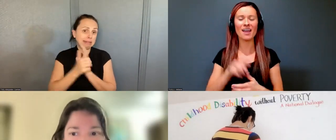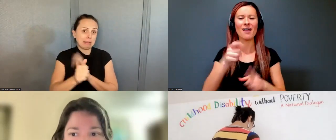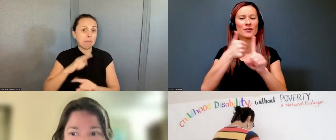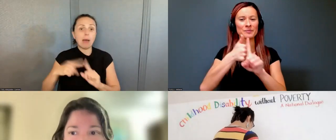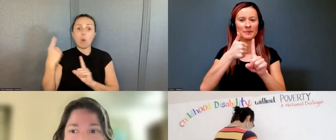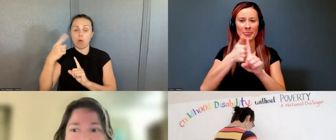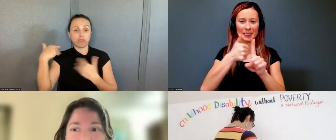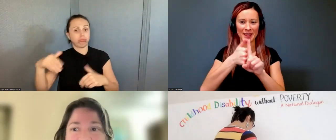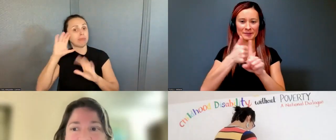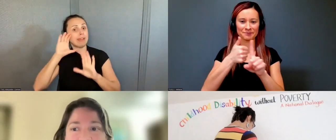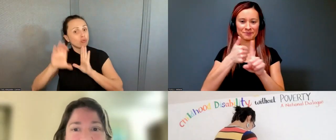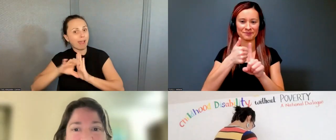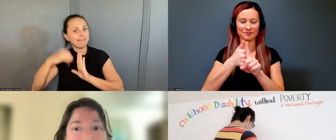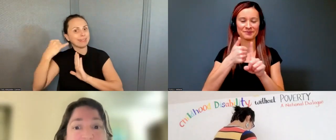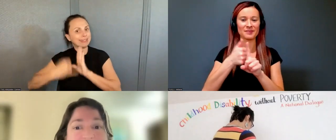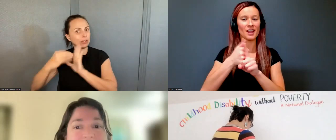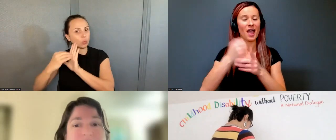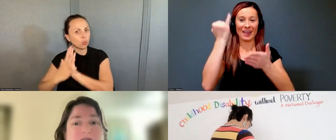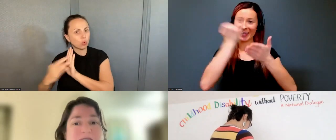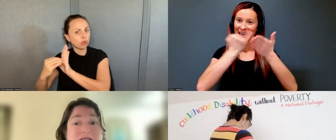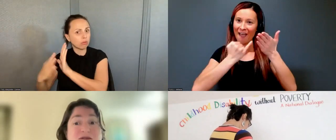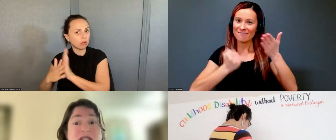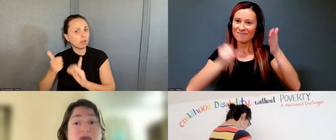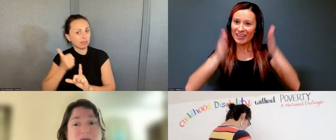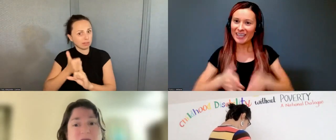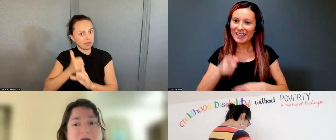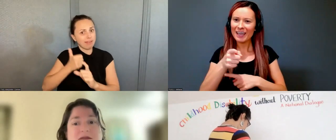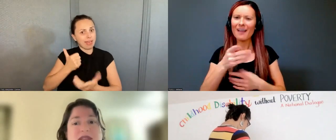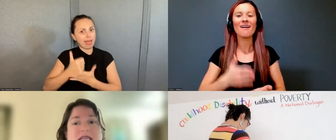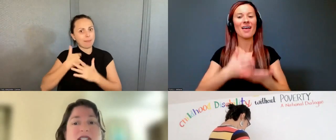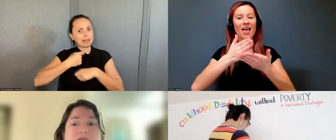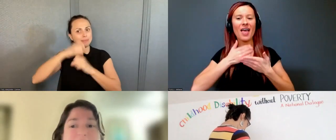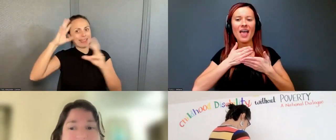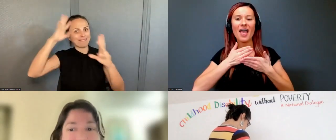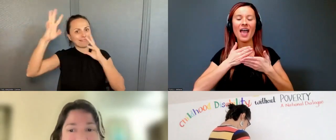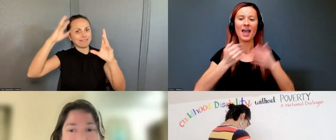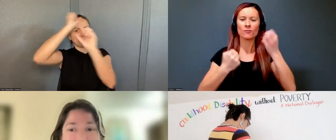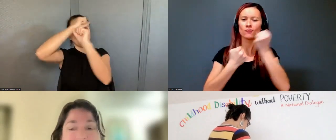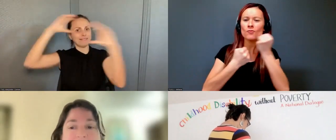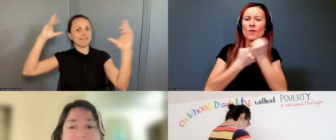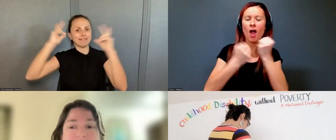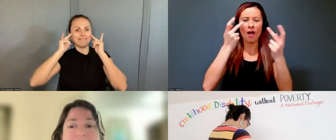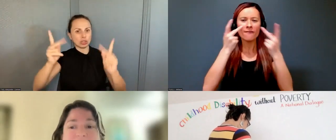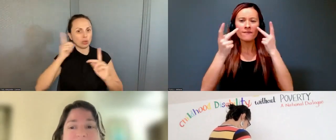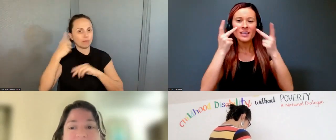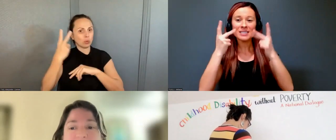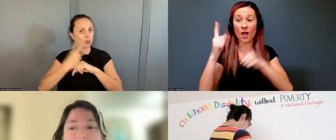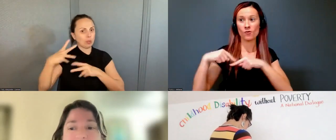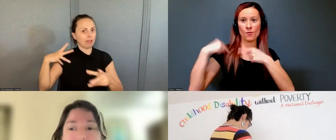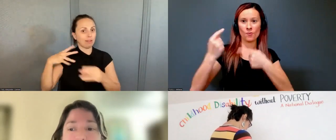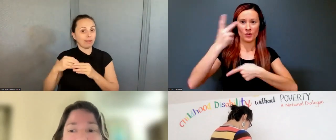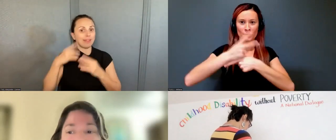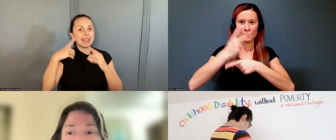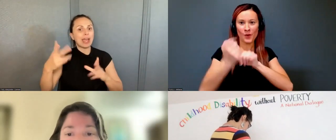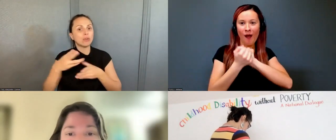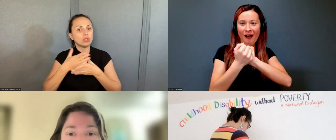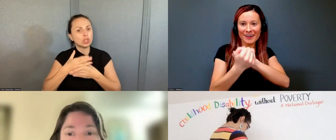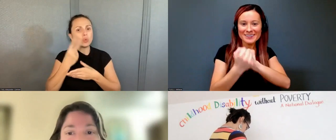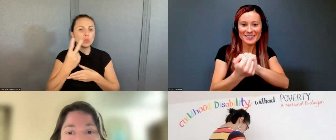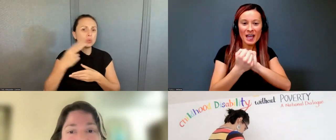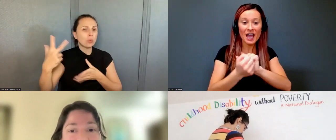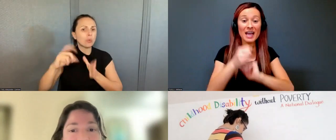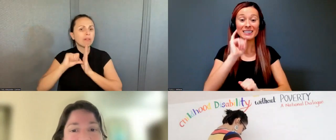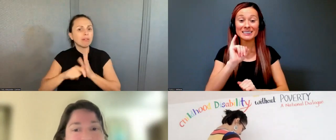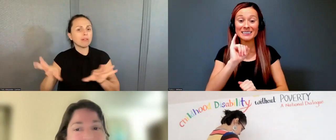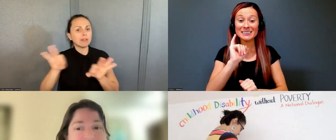graphic recorder and has been helping us create the visual of these 2 days together. She's going to now share 2 or 3